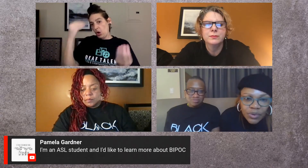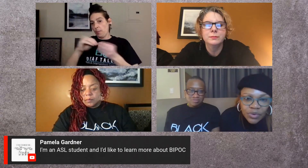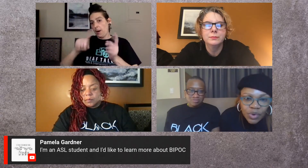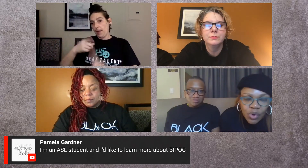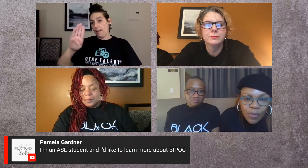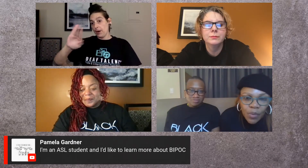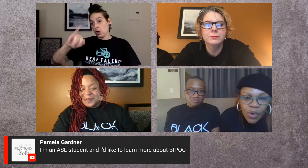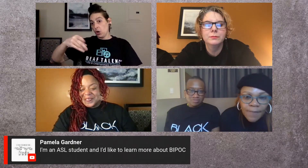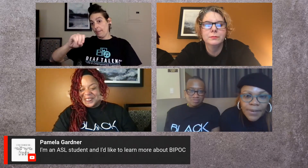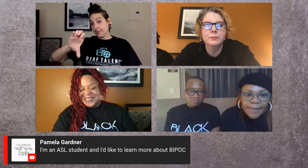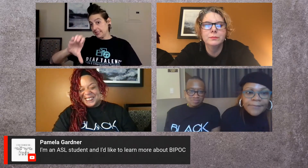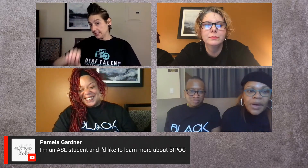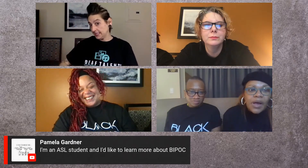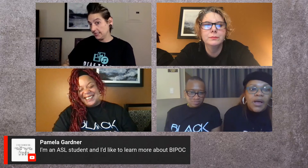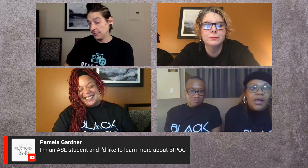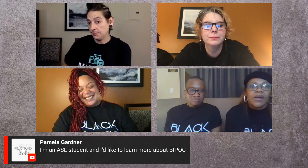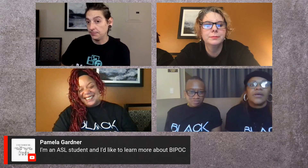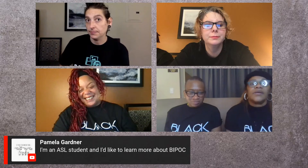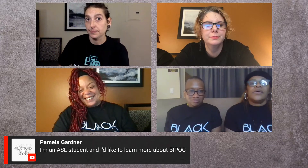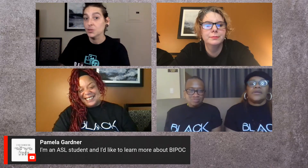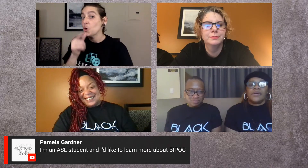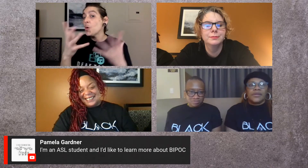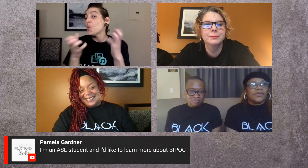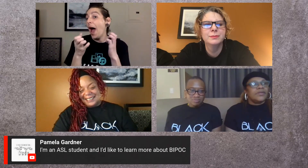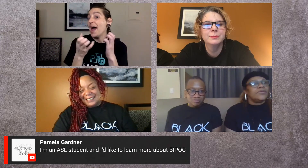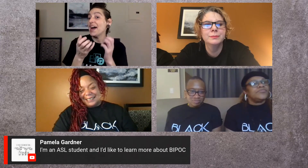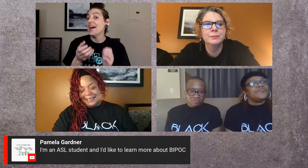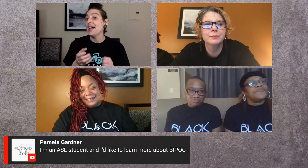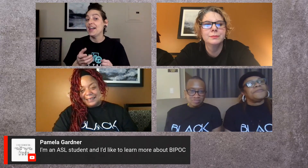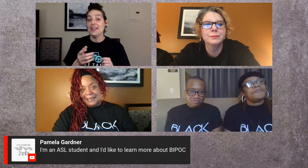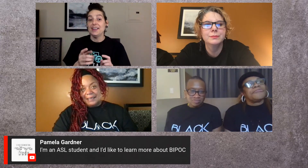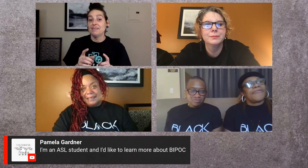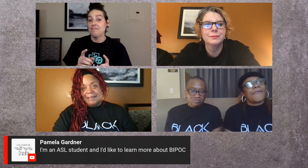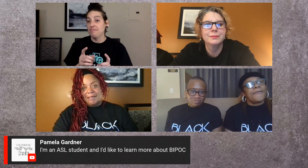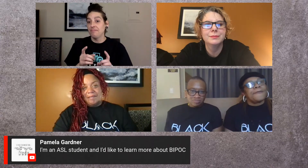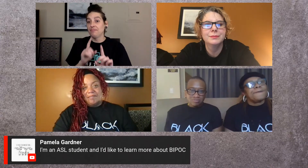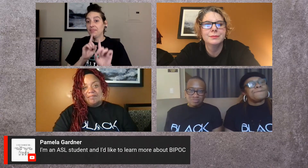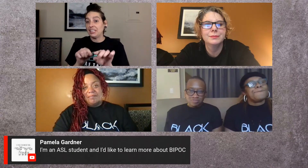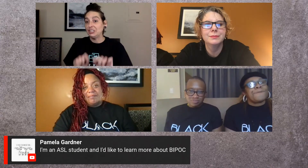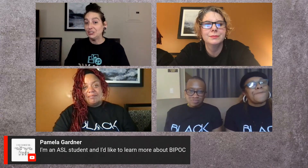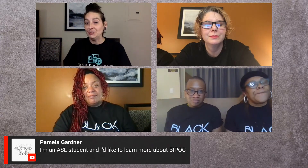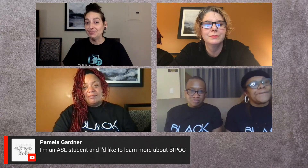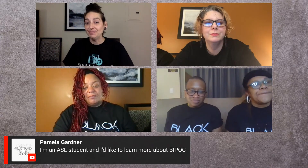ASL student and I'd like to learn more about BIPOC.